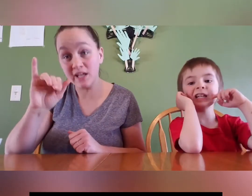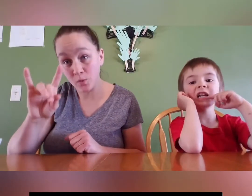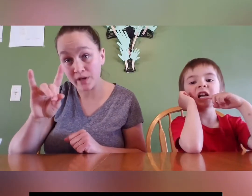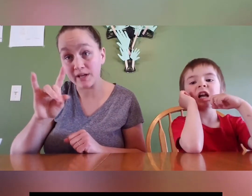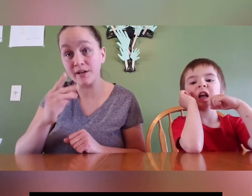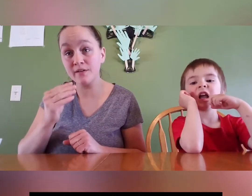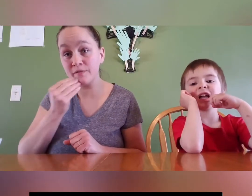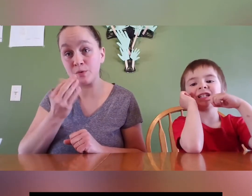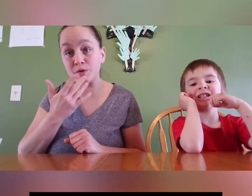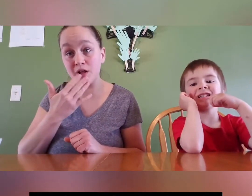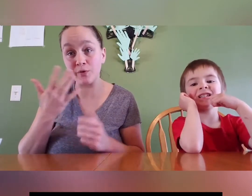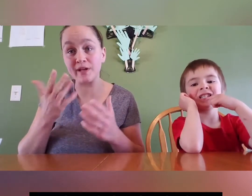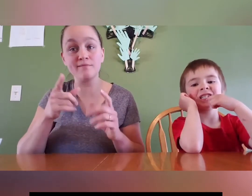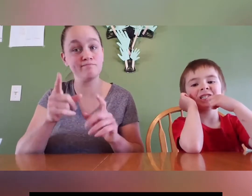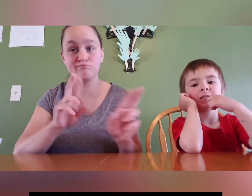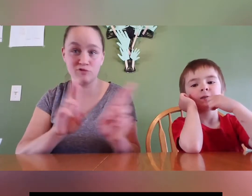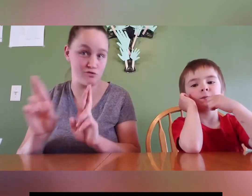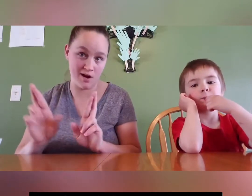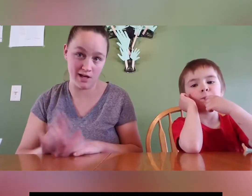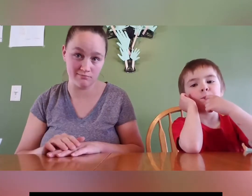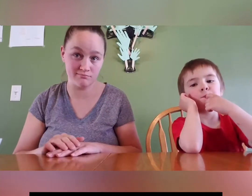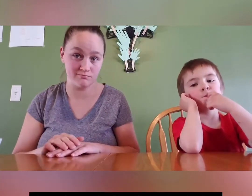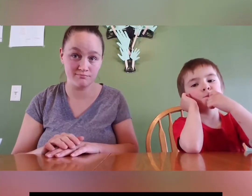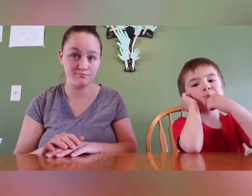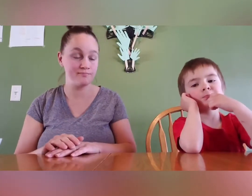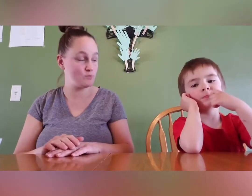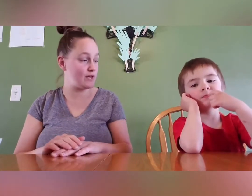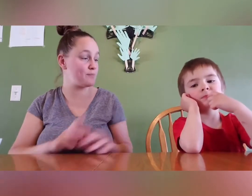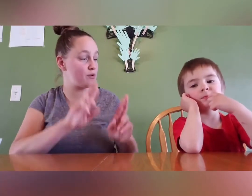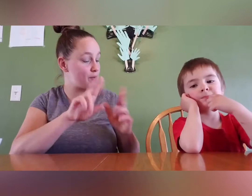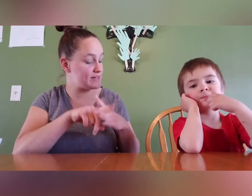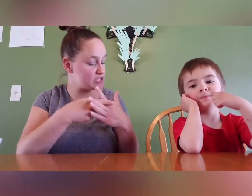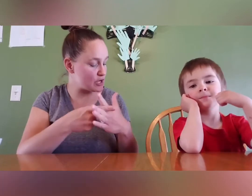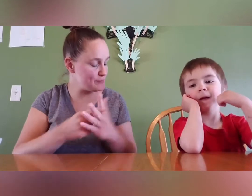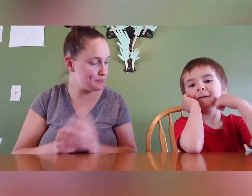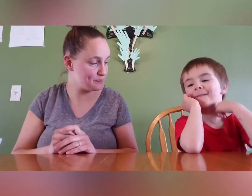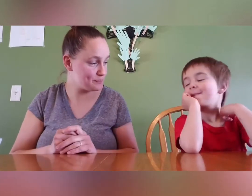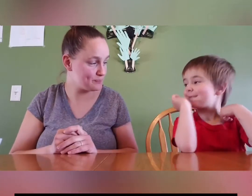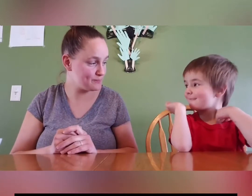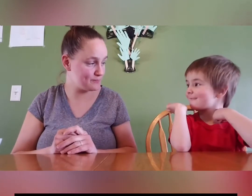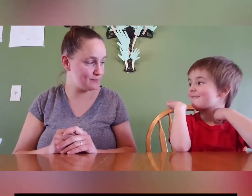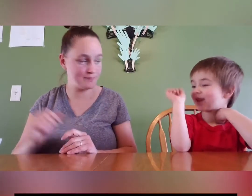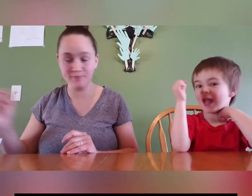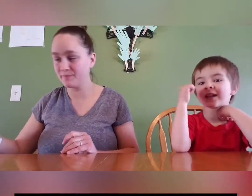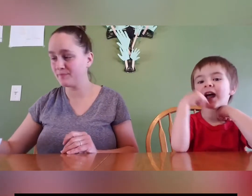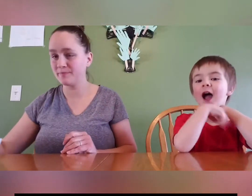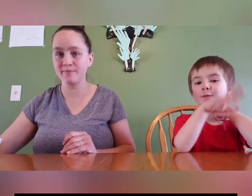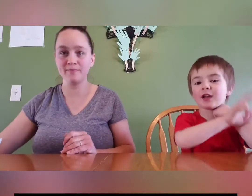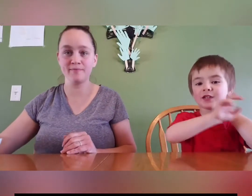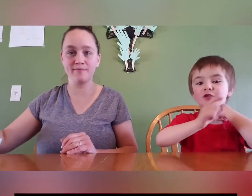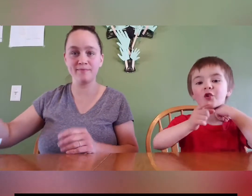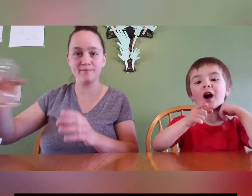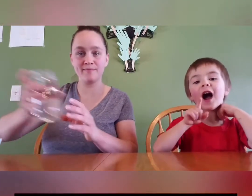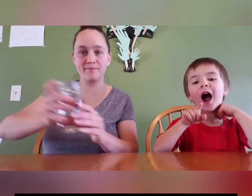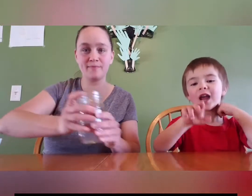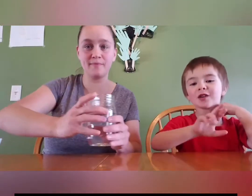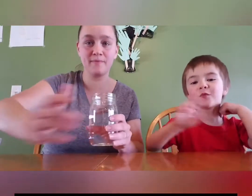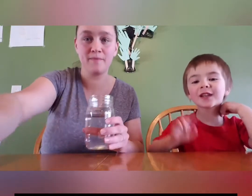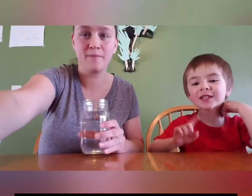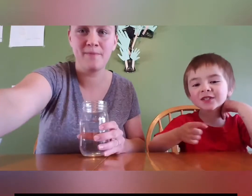liquid food coloring, you're ready. Okay, are you ready to start? Yes, I'm ready to start. Are you ready to start?